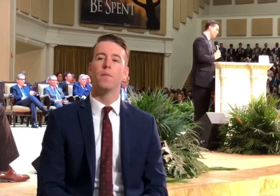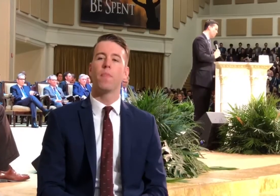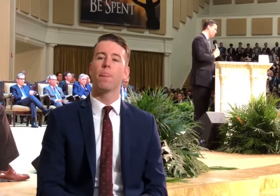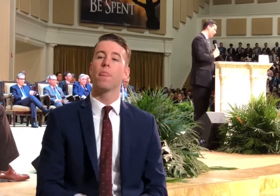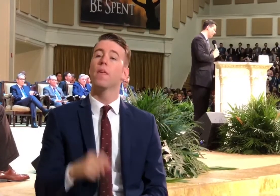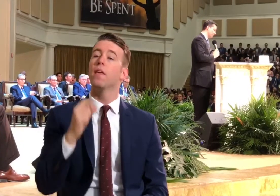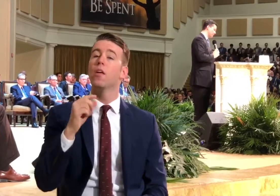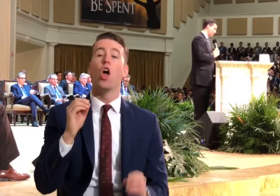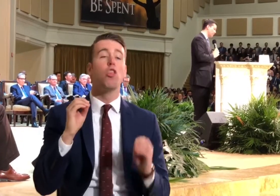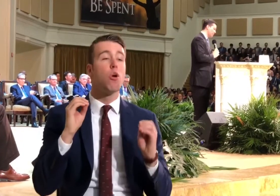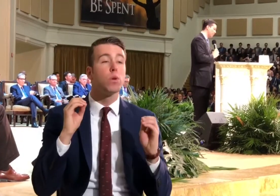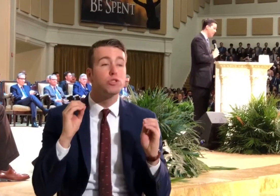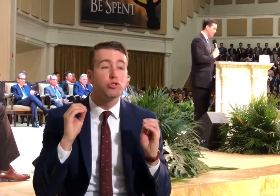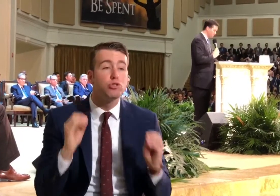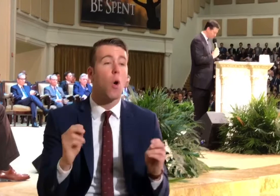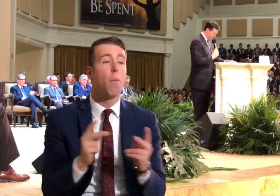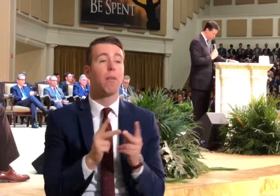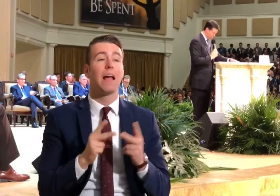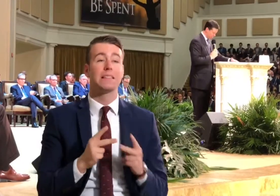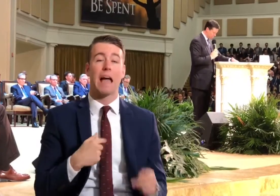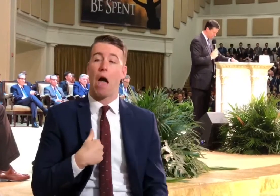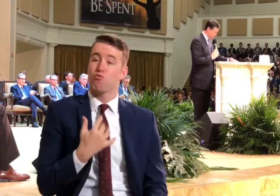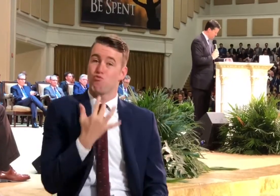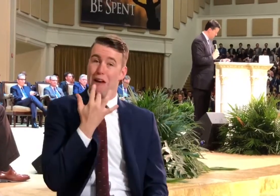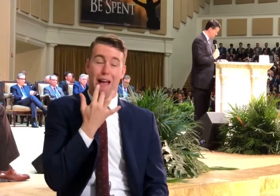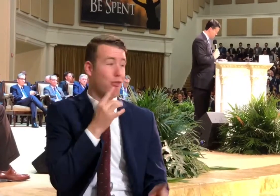There is no place I would rather be